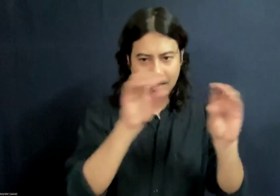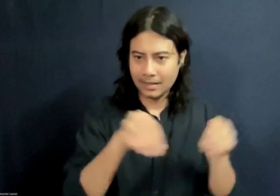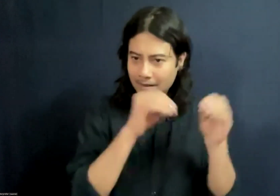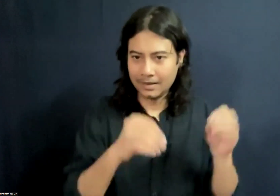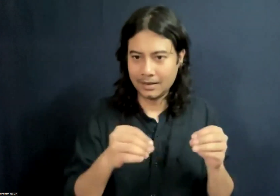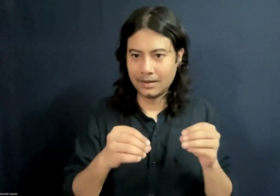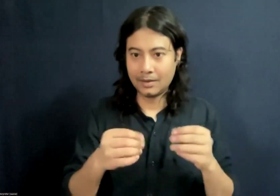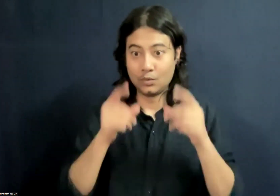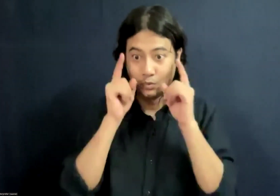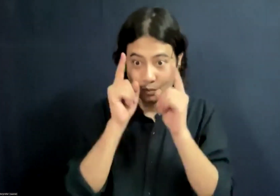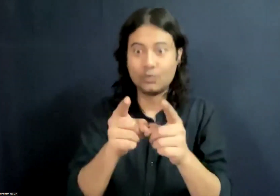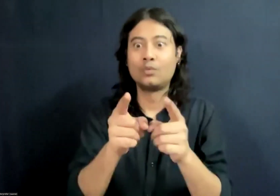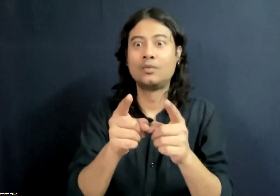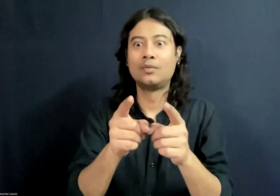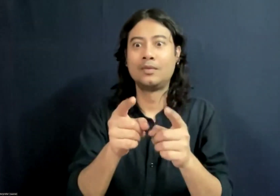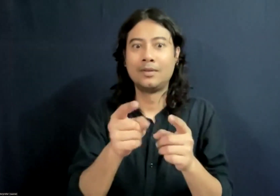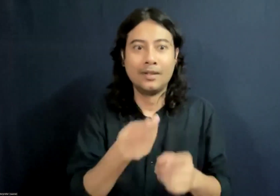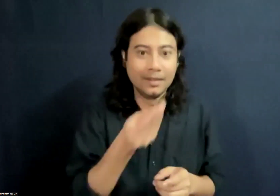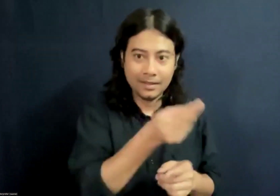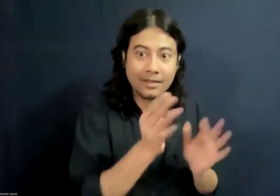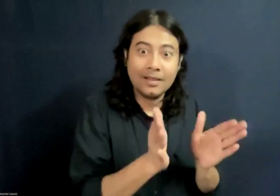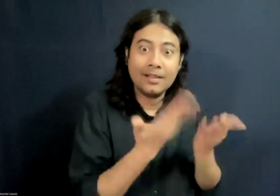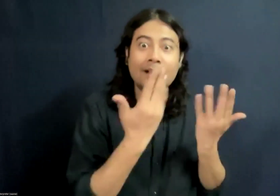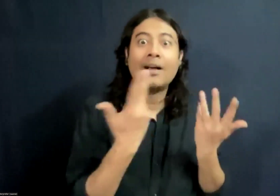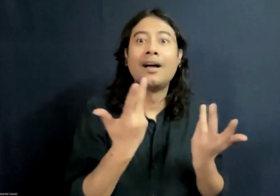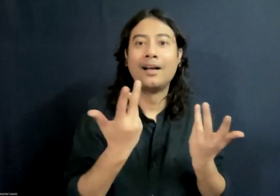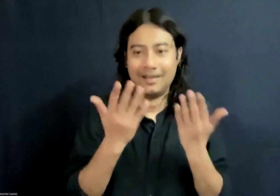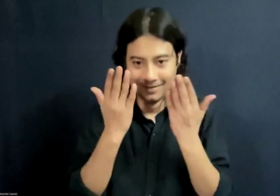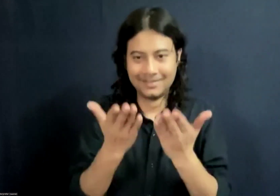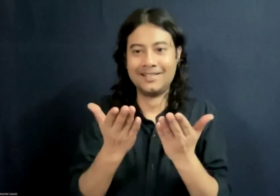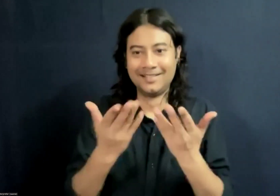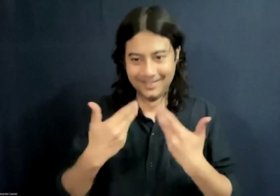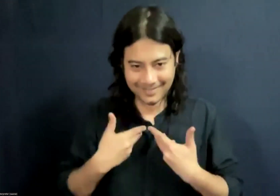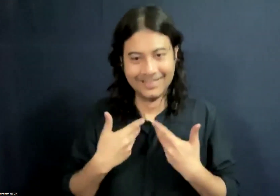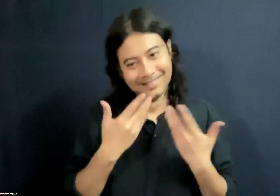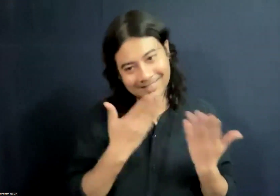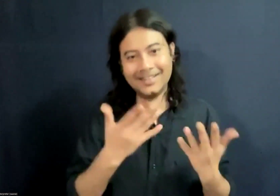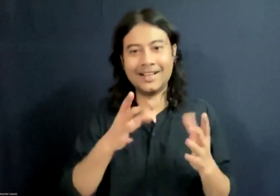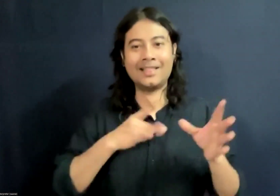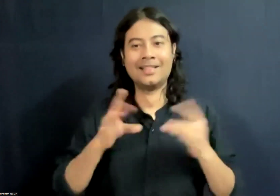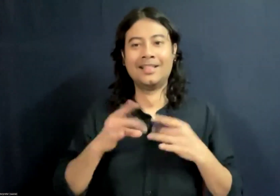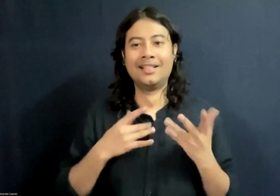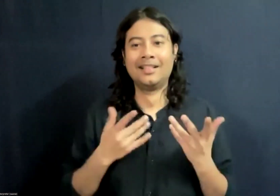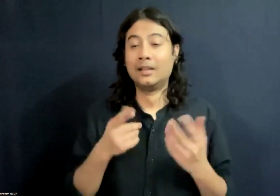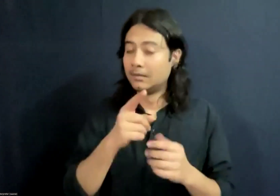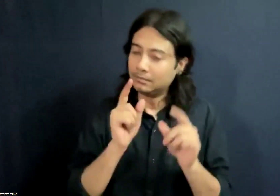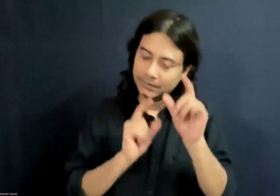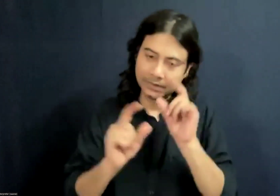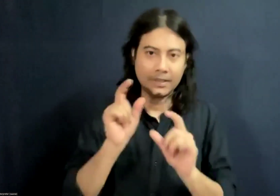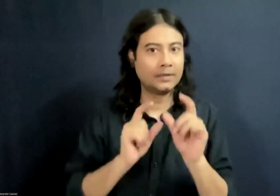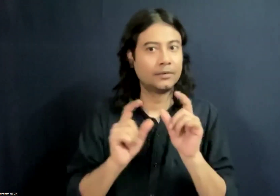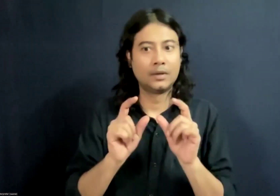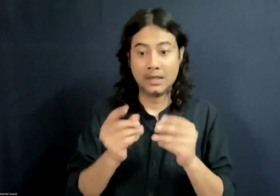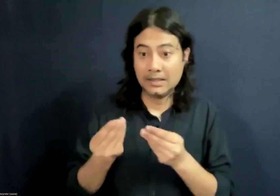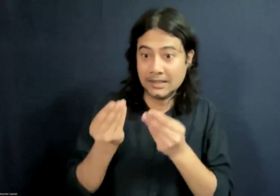So similarly, charity should be given to a person with respect, with attention. As I just gave